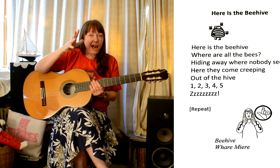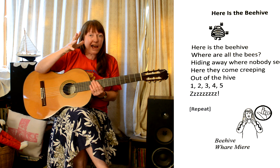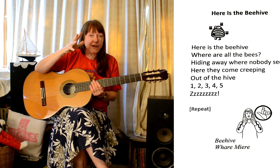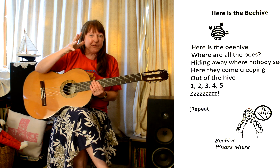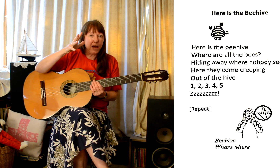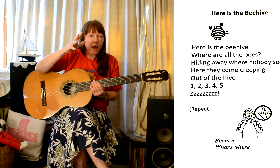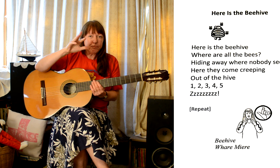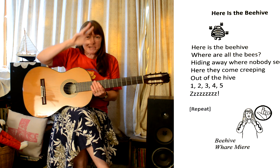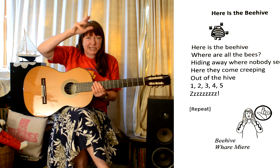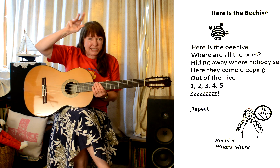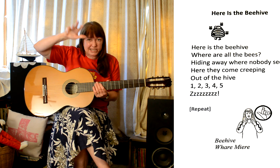1, 2, 3, 4, 5.